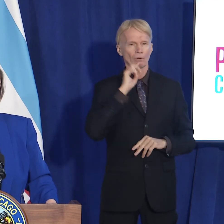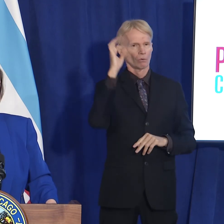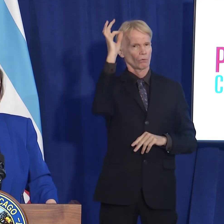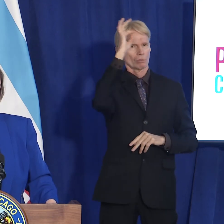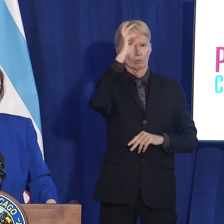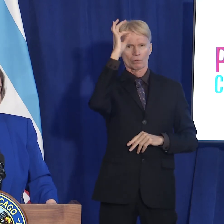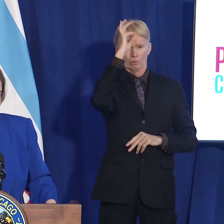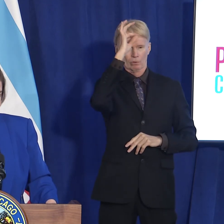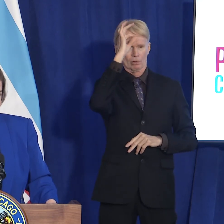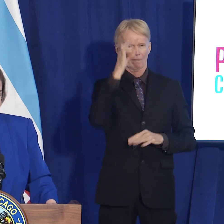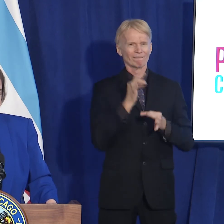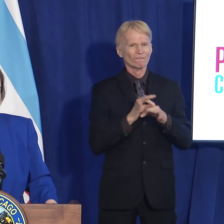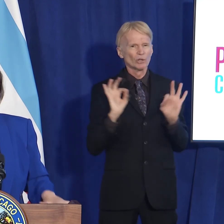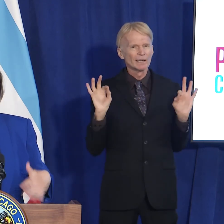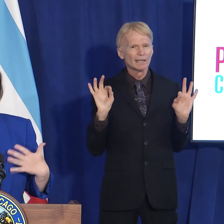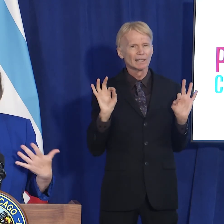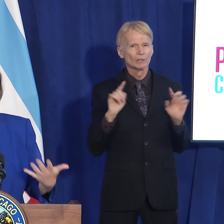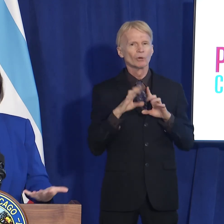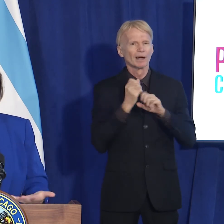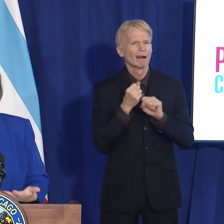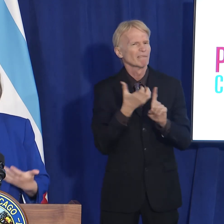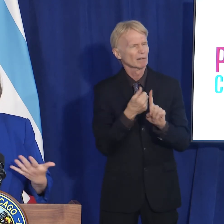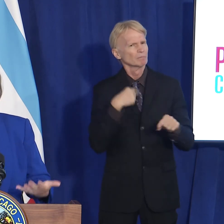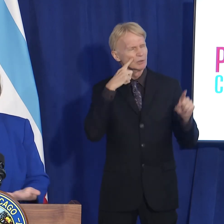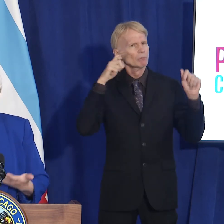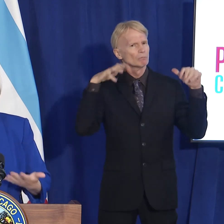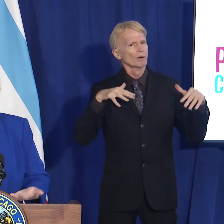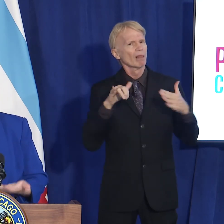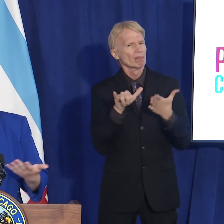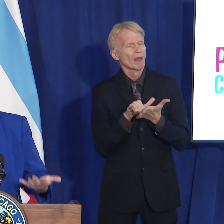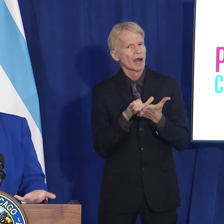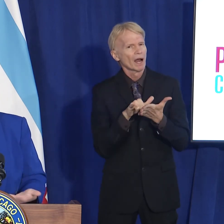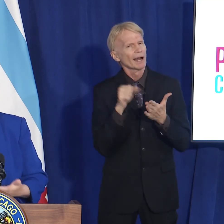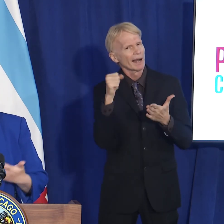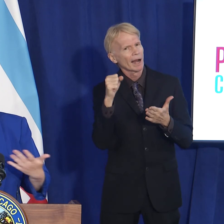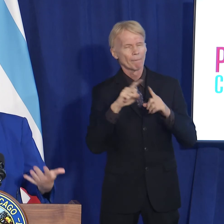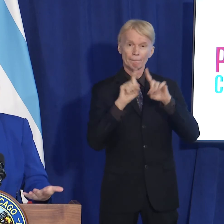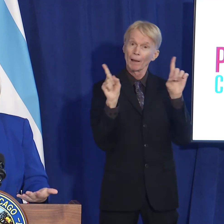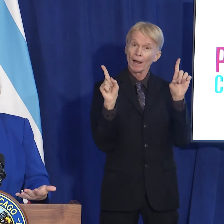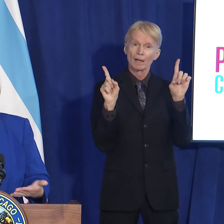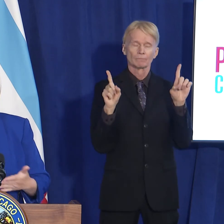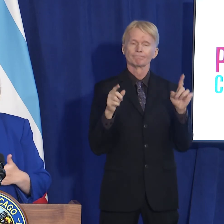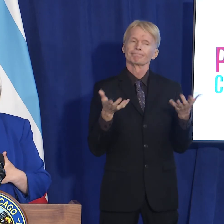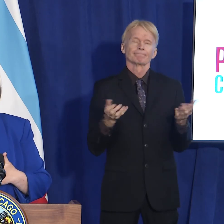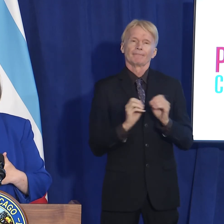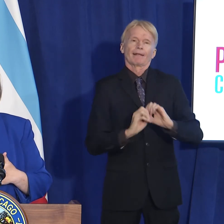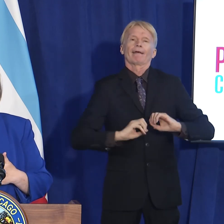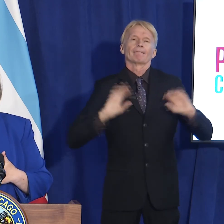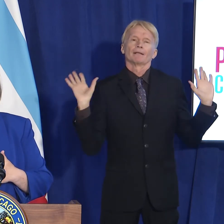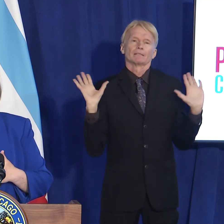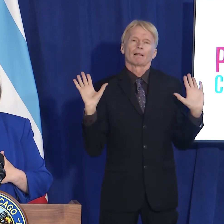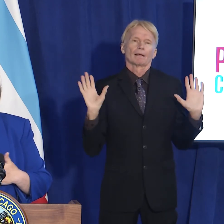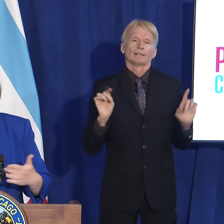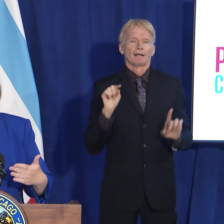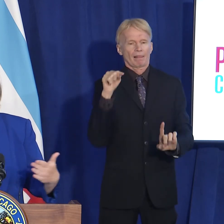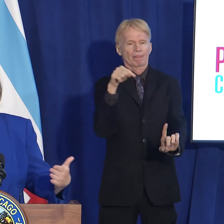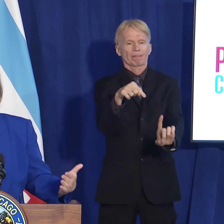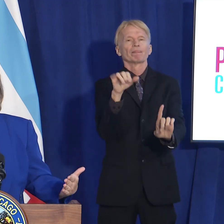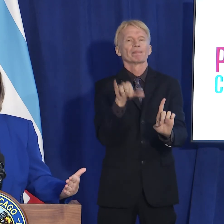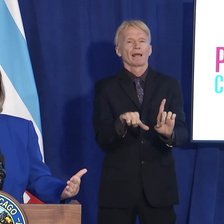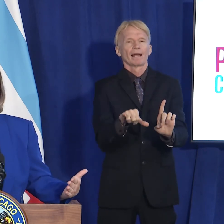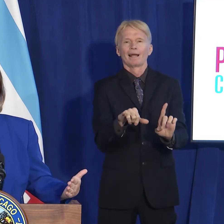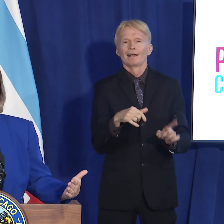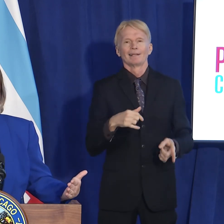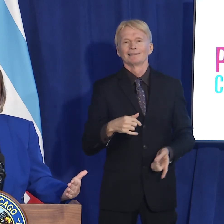that the vaccine is free, which is a surprise in some level to me. But on the other hand, it just points to the fact that we never